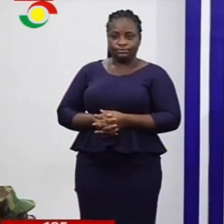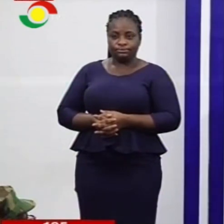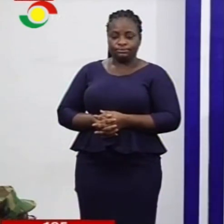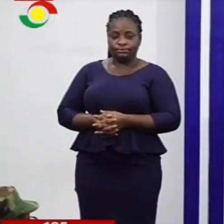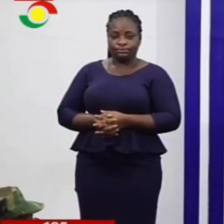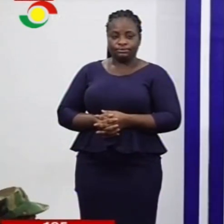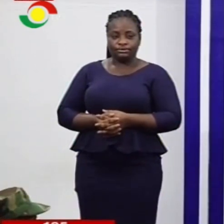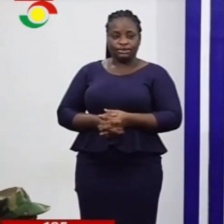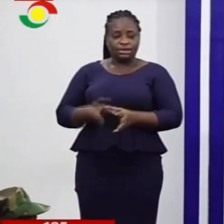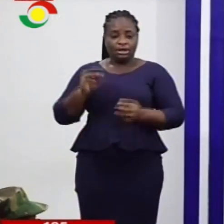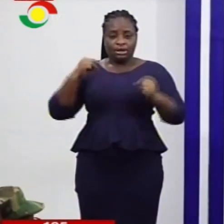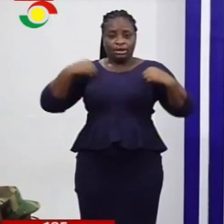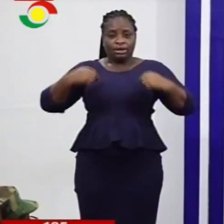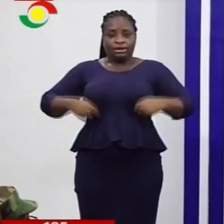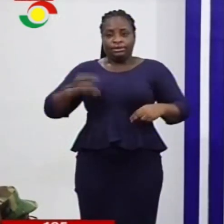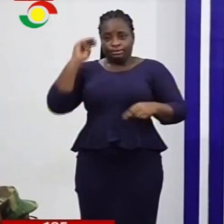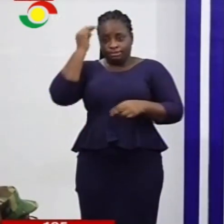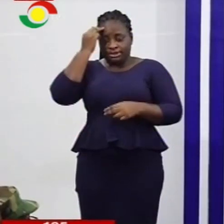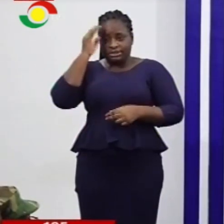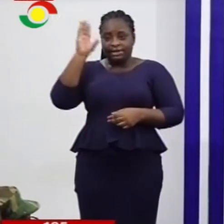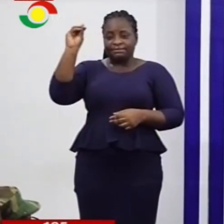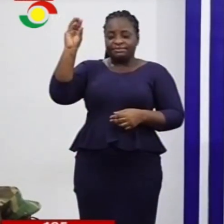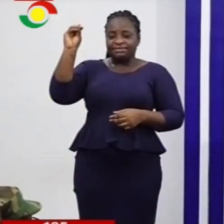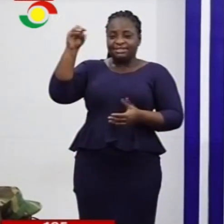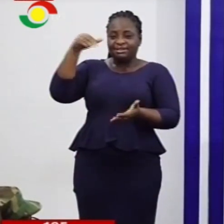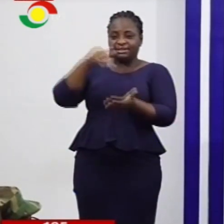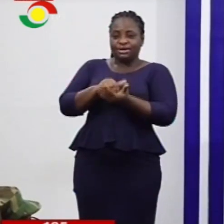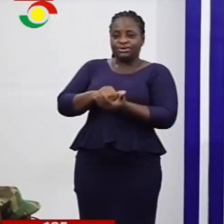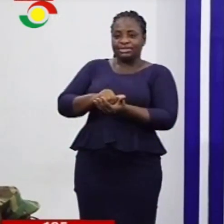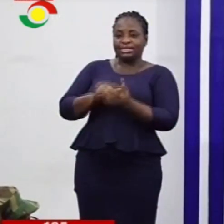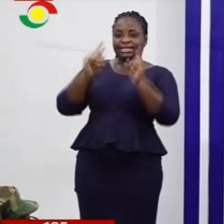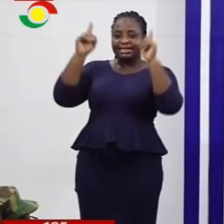Honorable Minister, please join me. 50,000 test kits, where are we now?